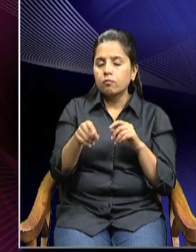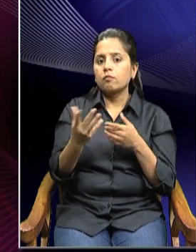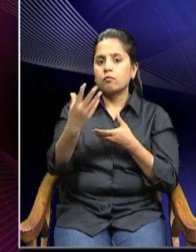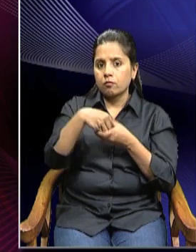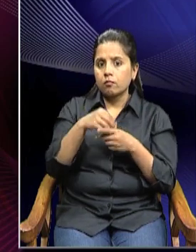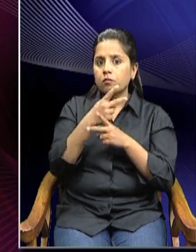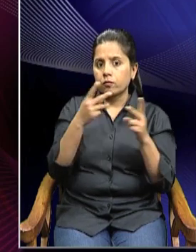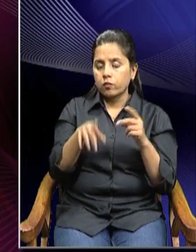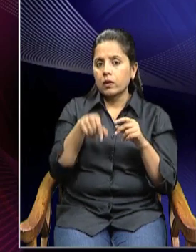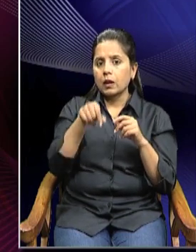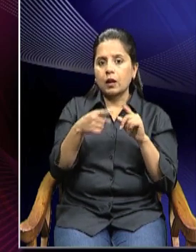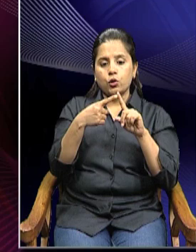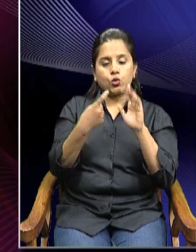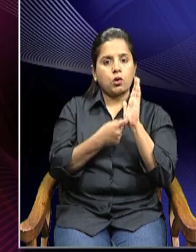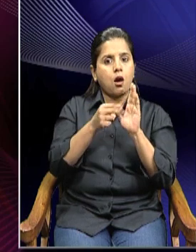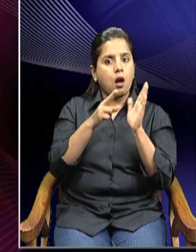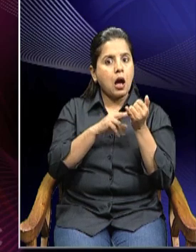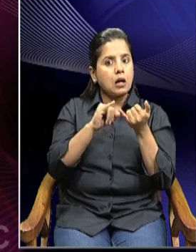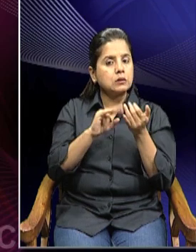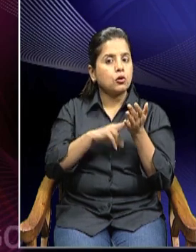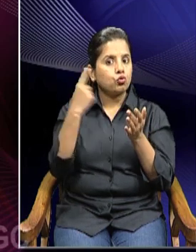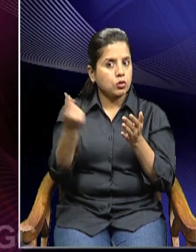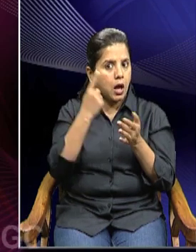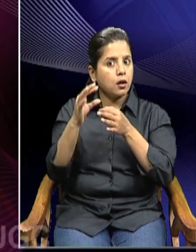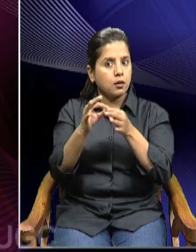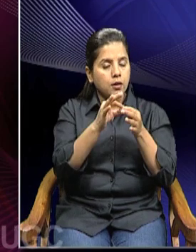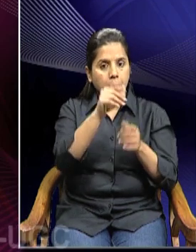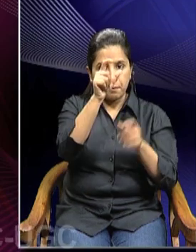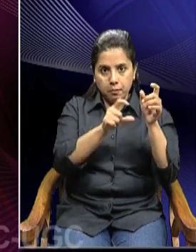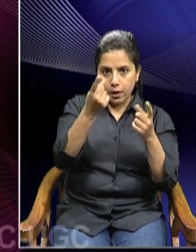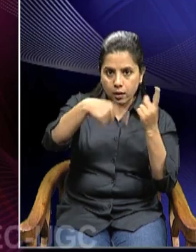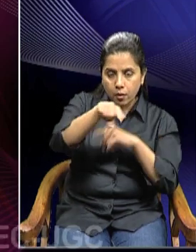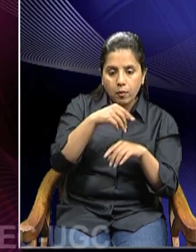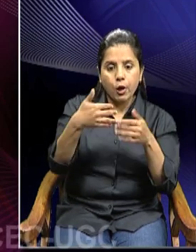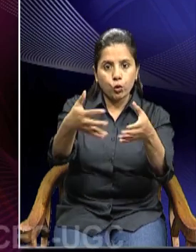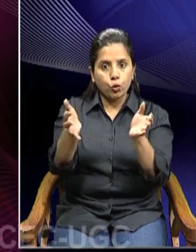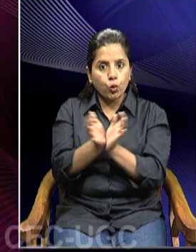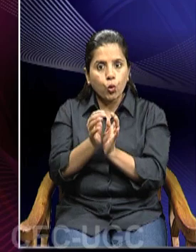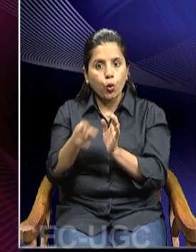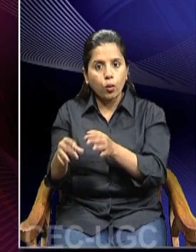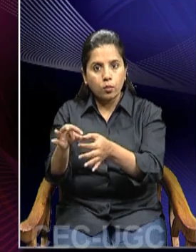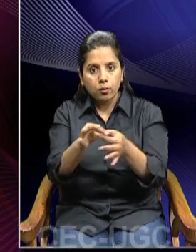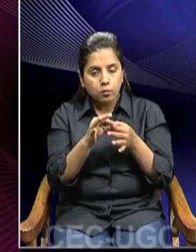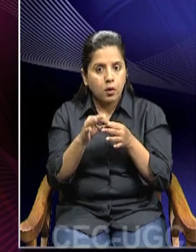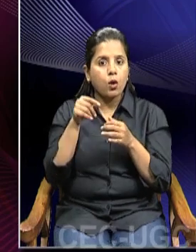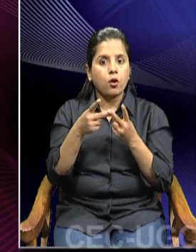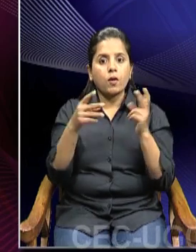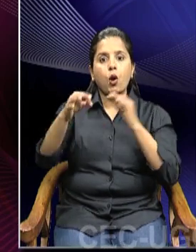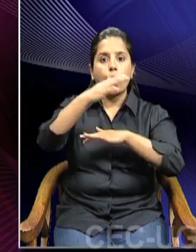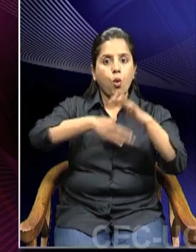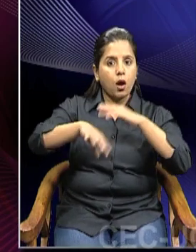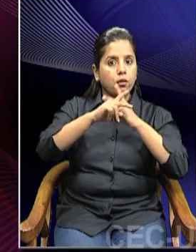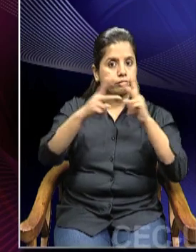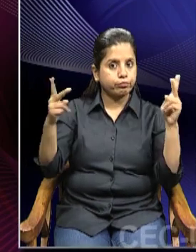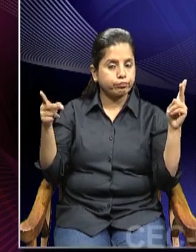covers transnational relations between people, between groups, between various